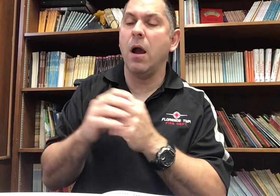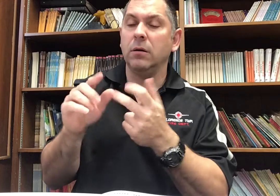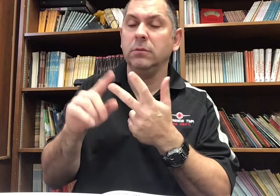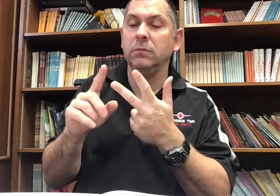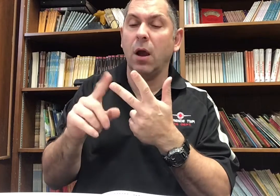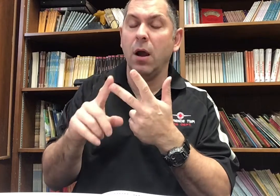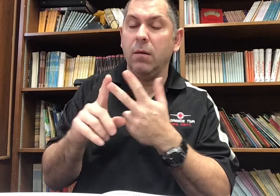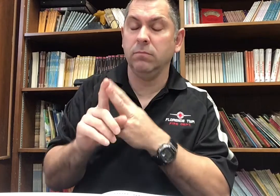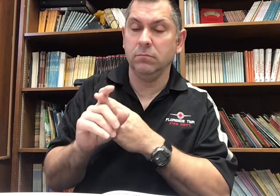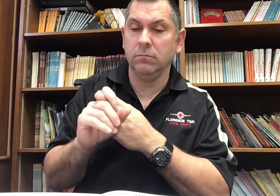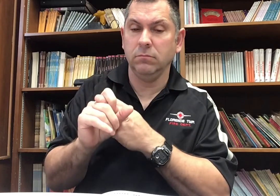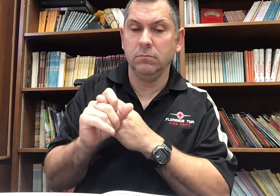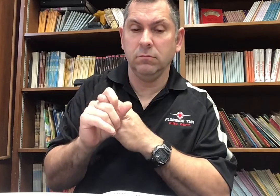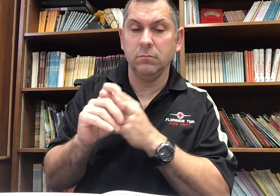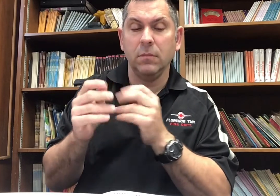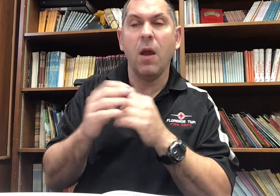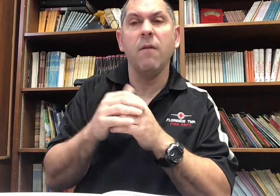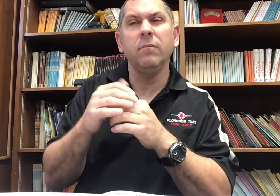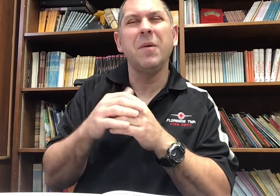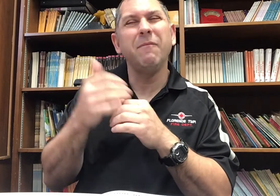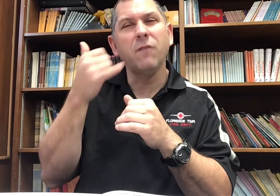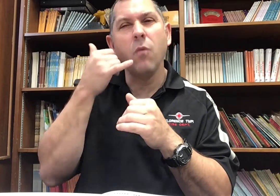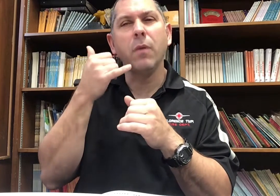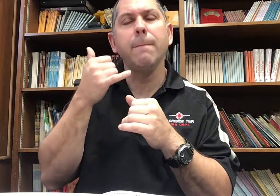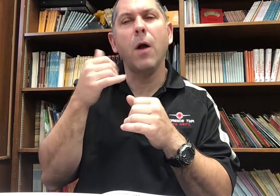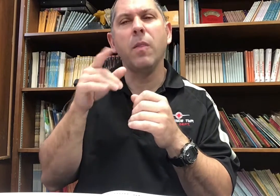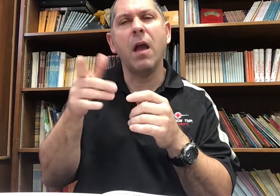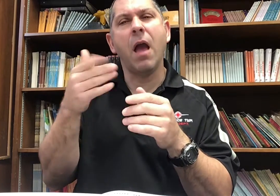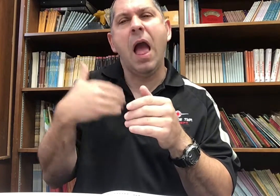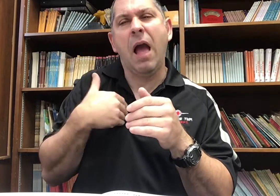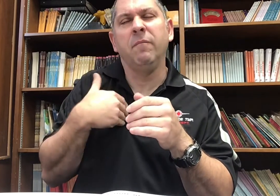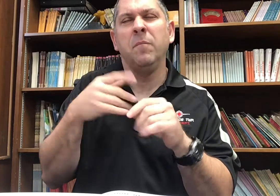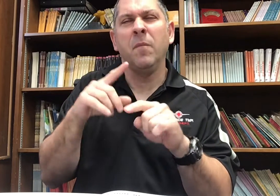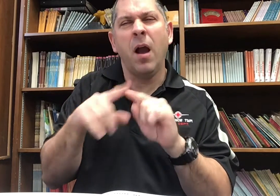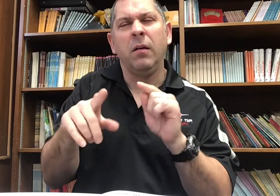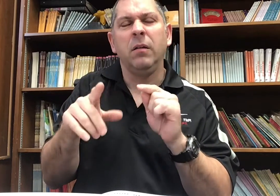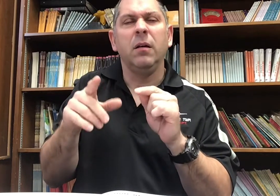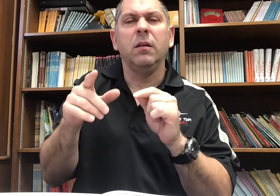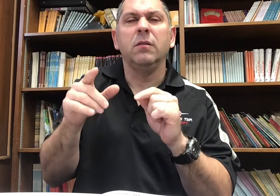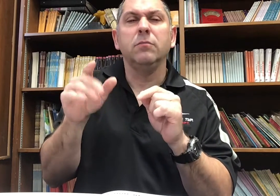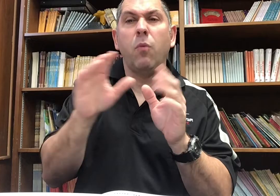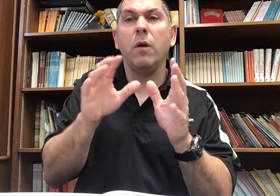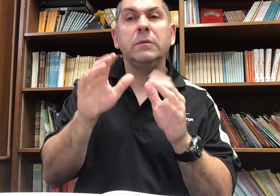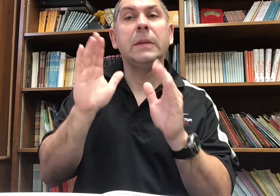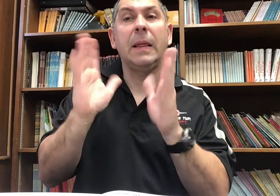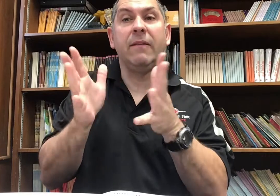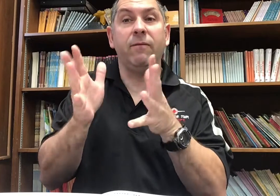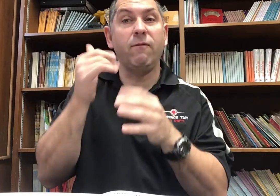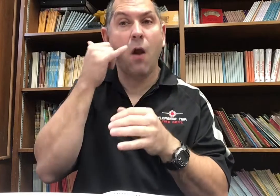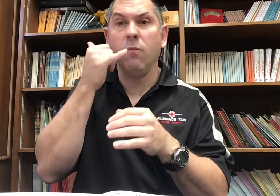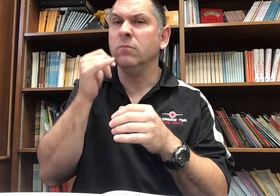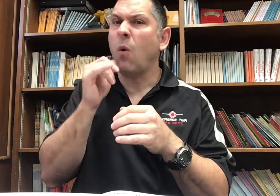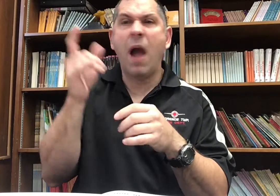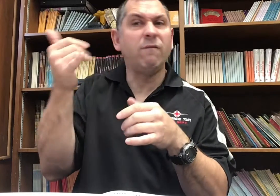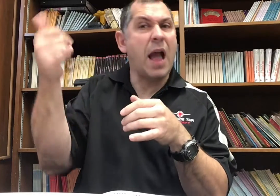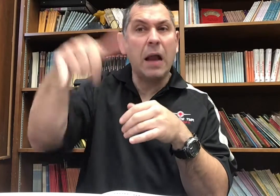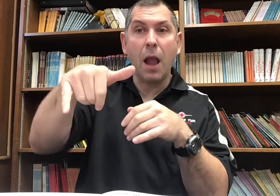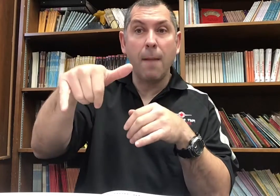the accurate information. The phone number you're calling from, they have,